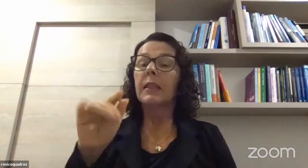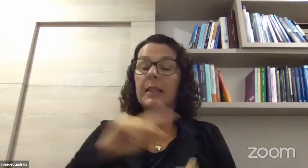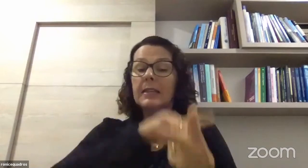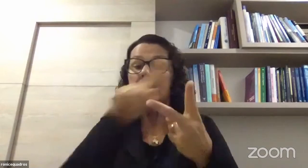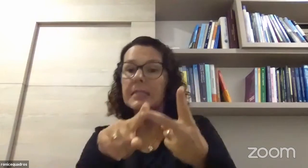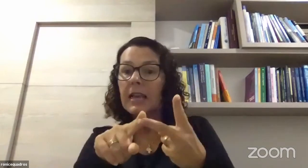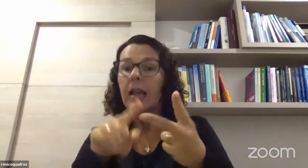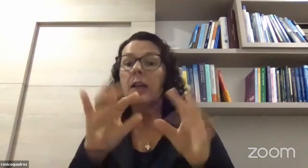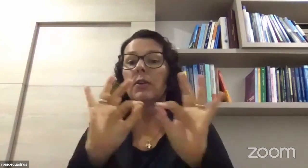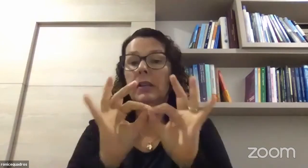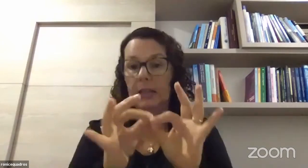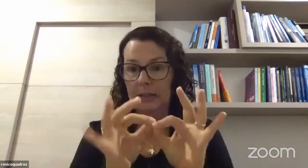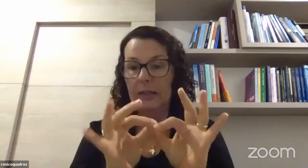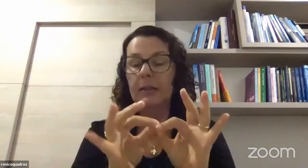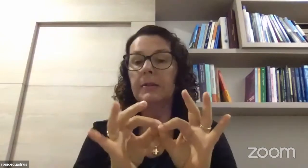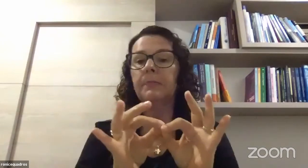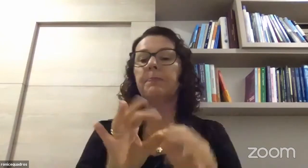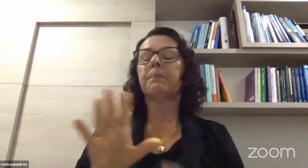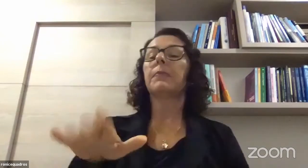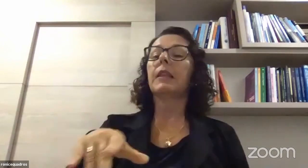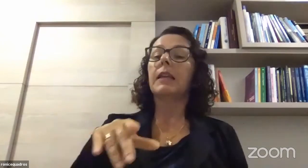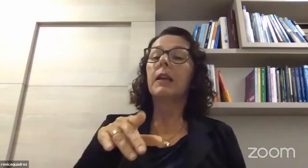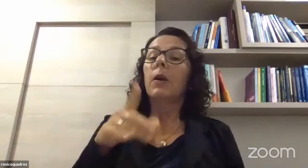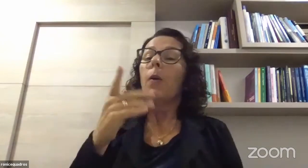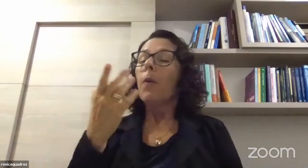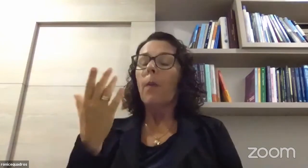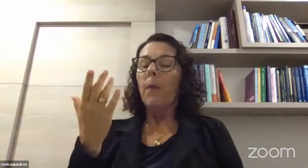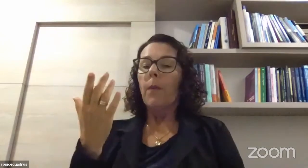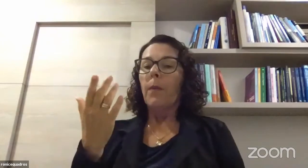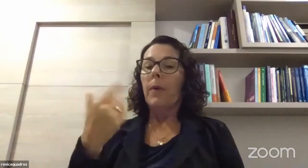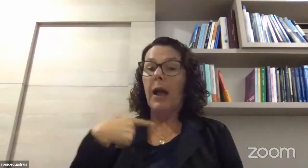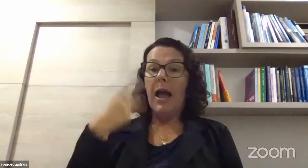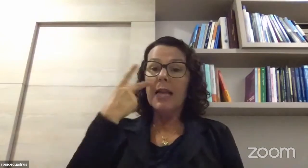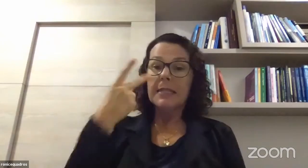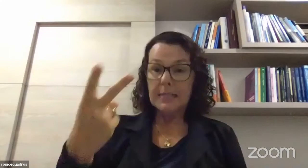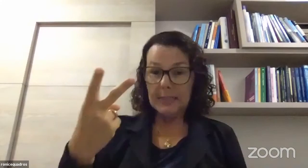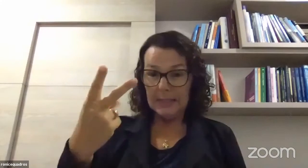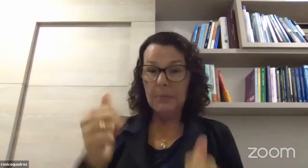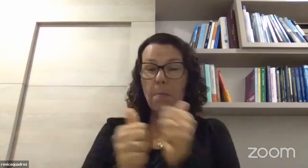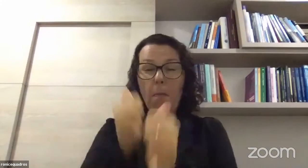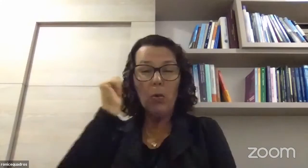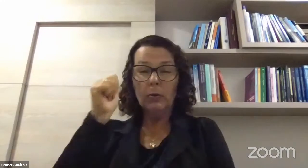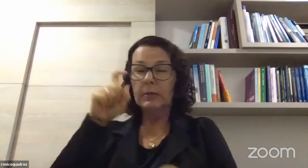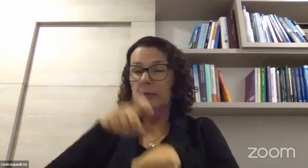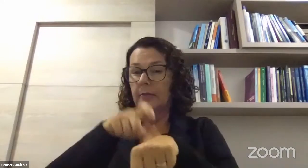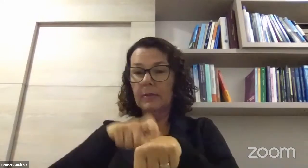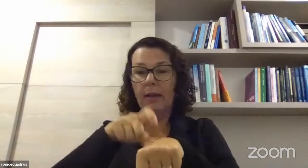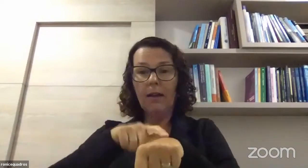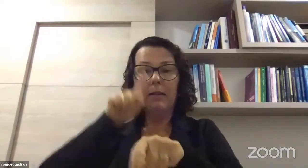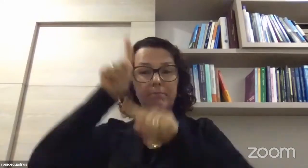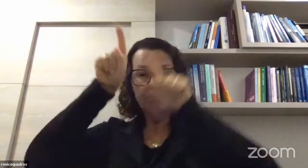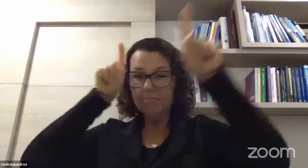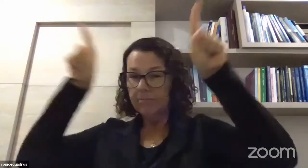first focusing on teaching the deaf, but as well as training sign language interpreters.